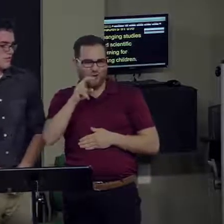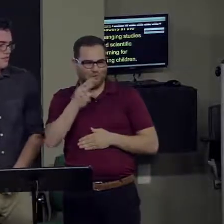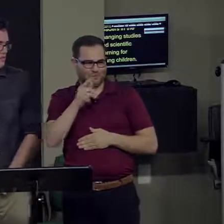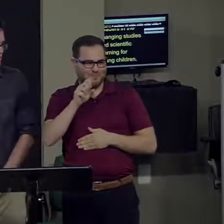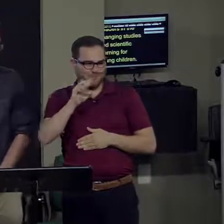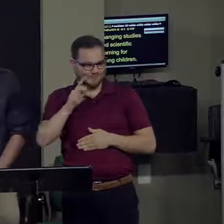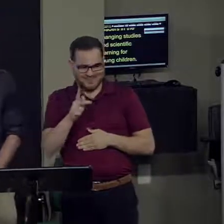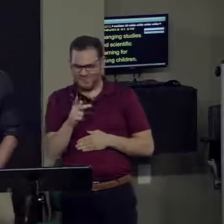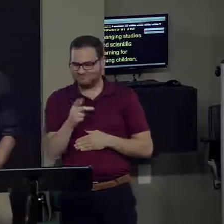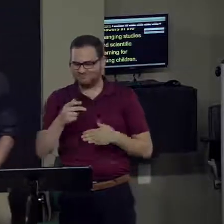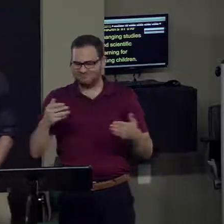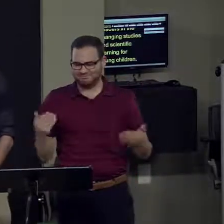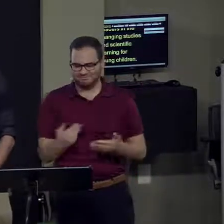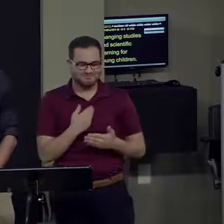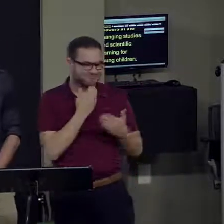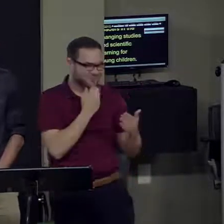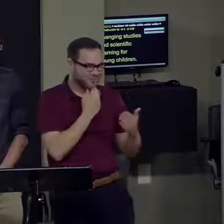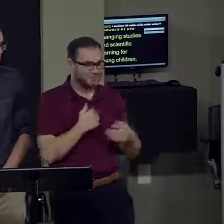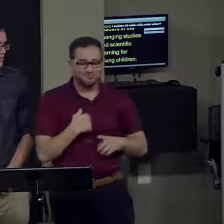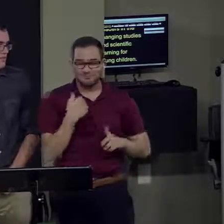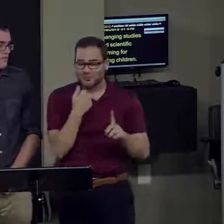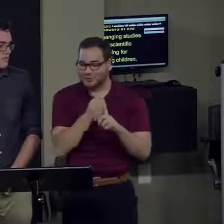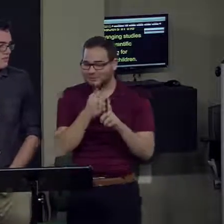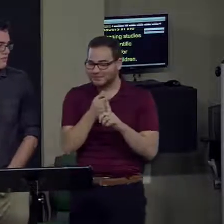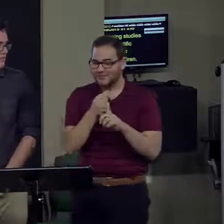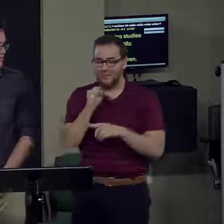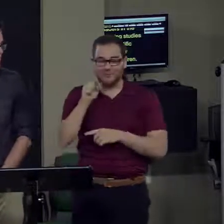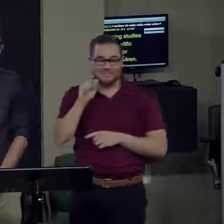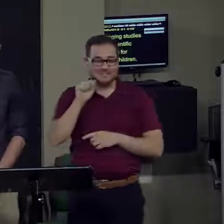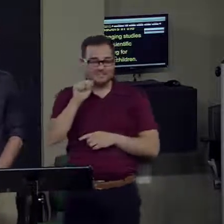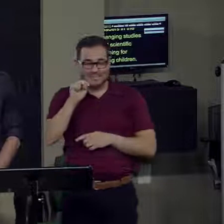A warm welcome specifically to Dr. Kathryn Hirsh-Pasek.